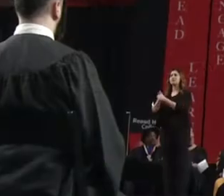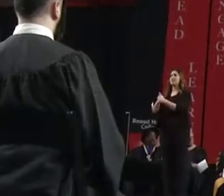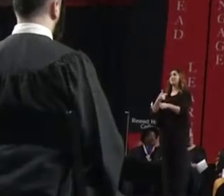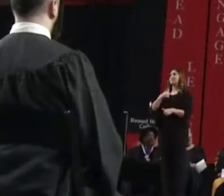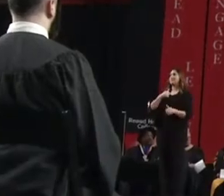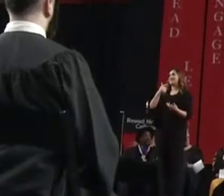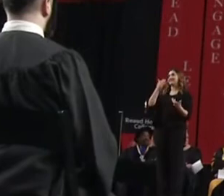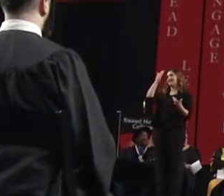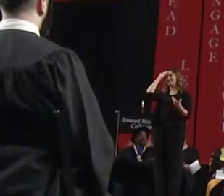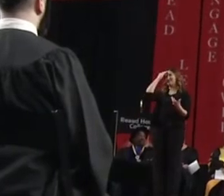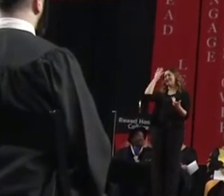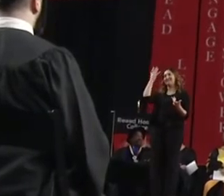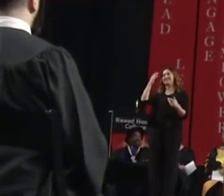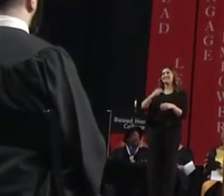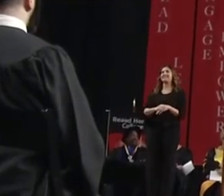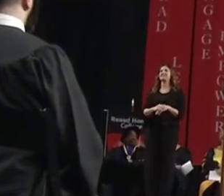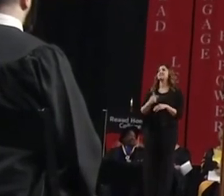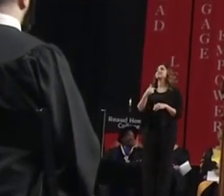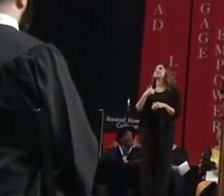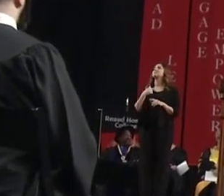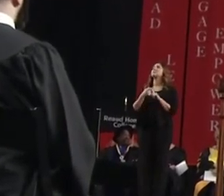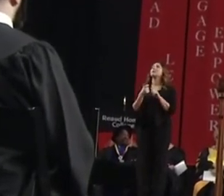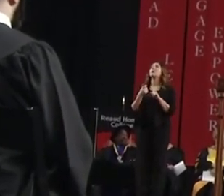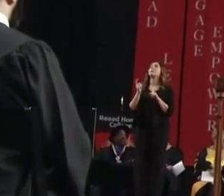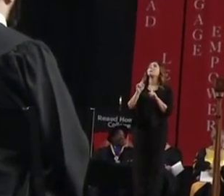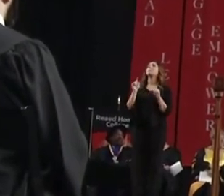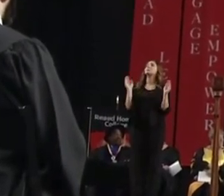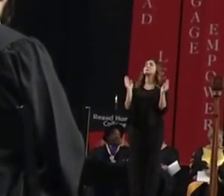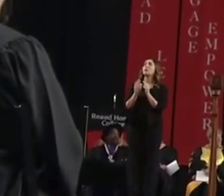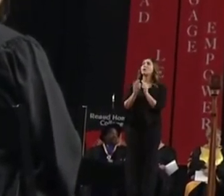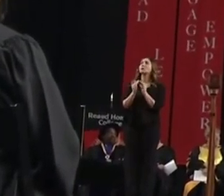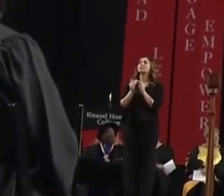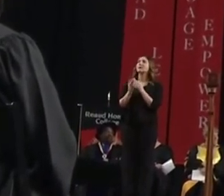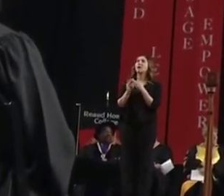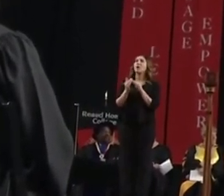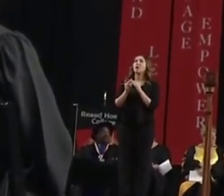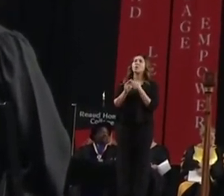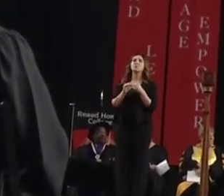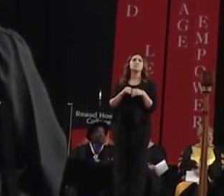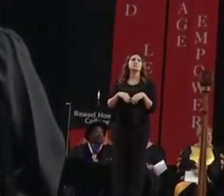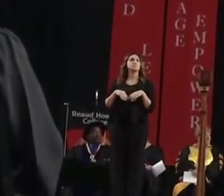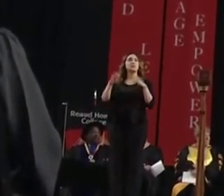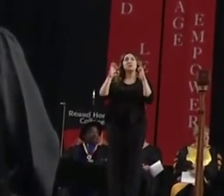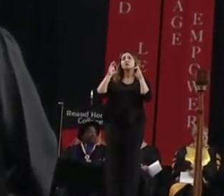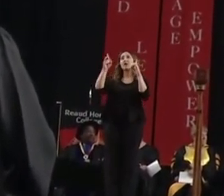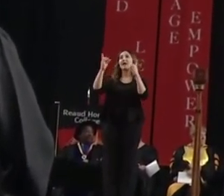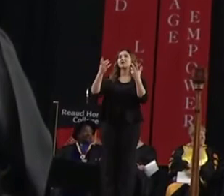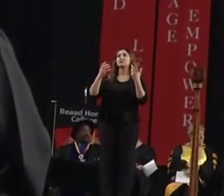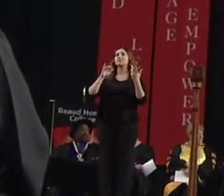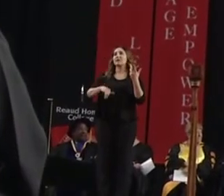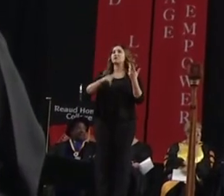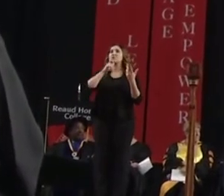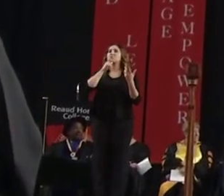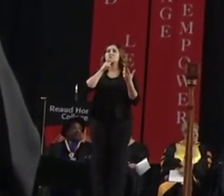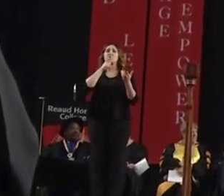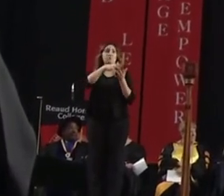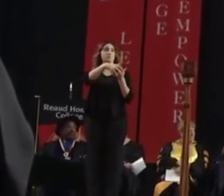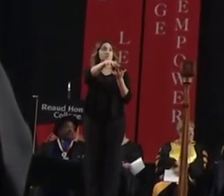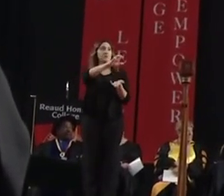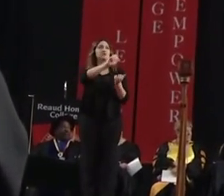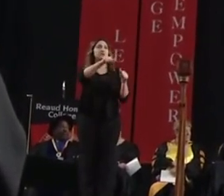that. I come from a very small town where education is a privilege for the rich,